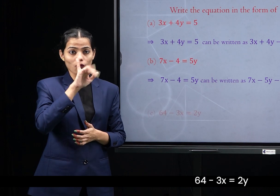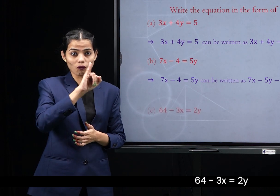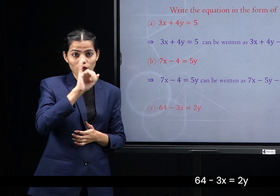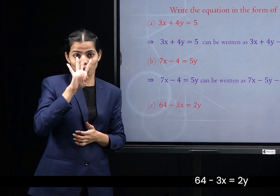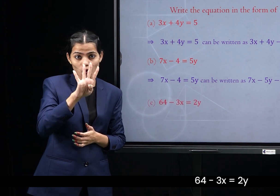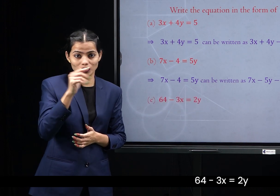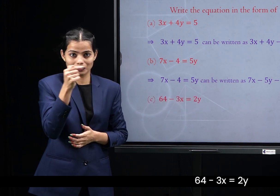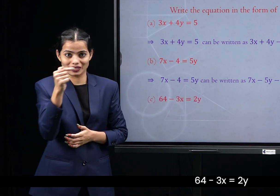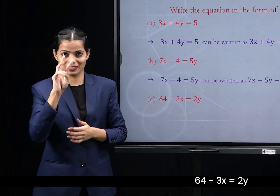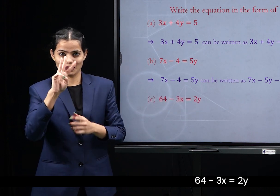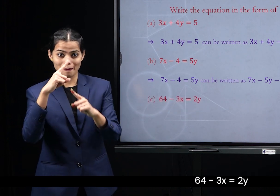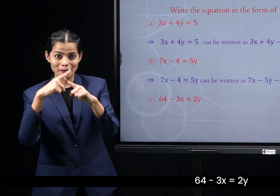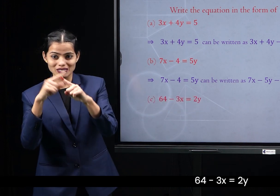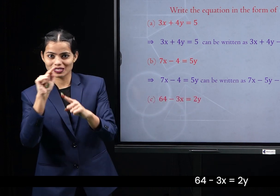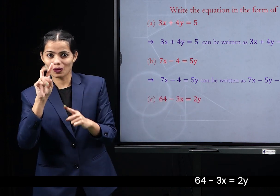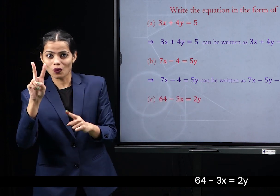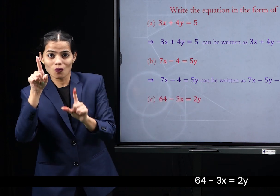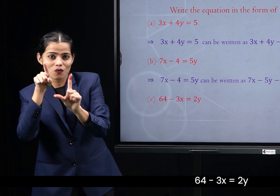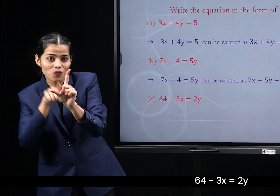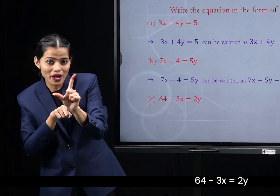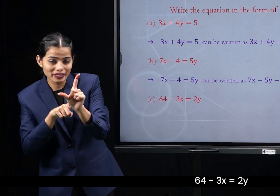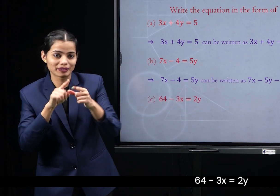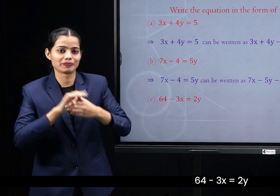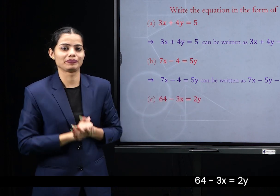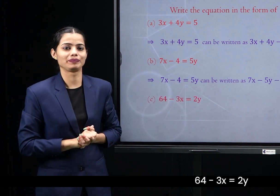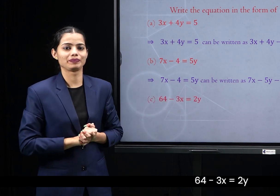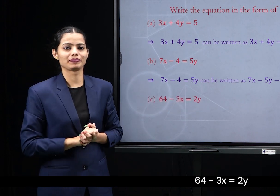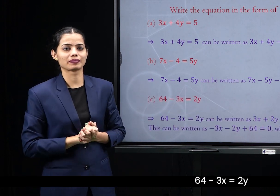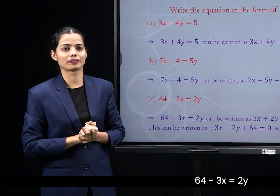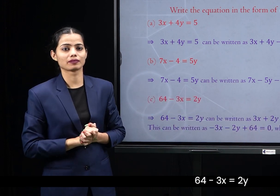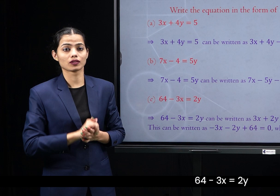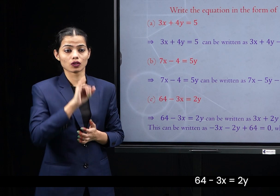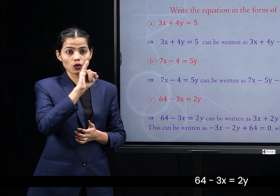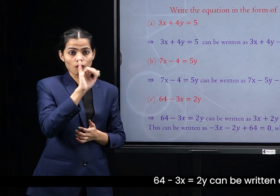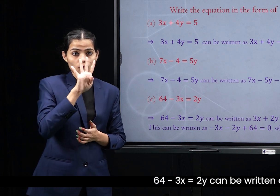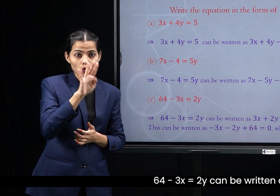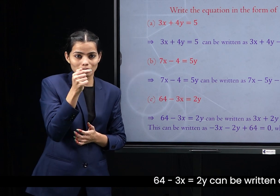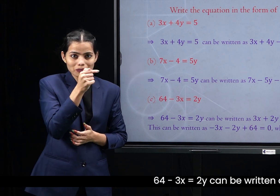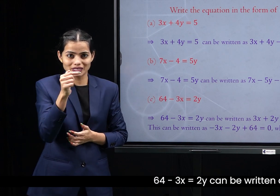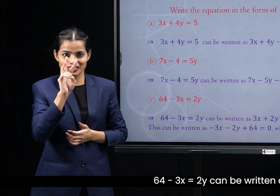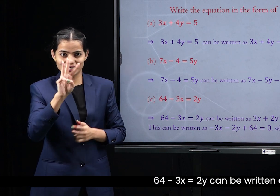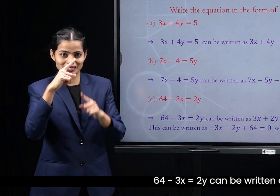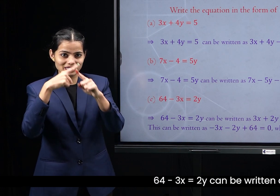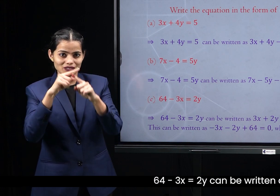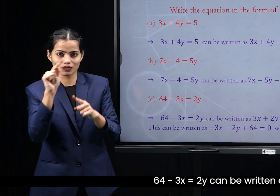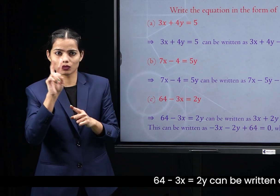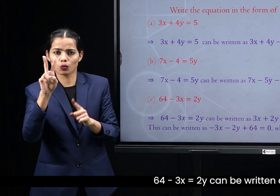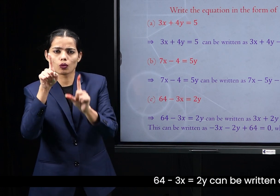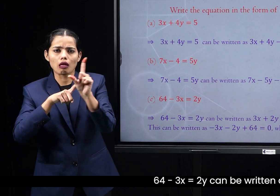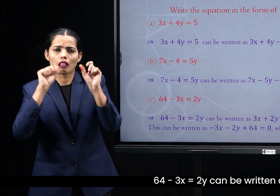64. 64 minus 3x is equal to 64. 64 minus 3x is equal to